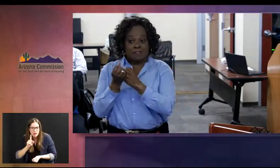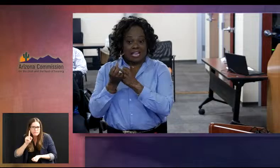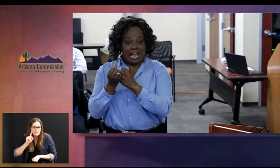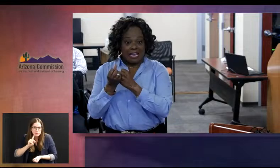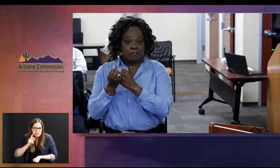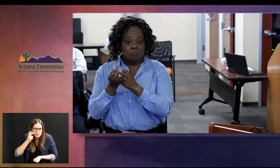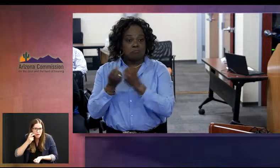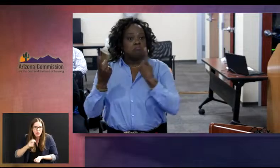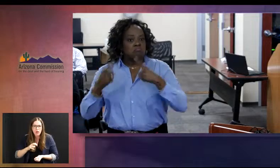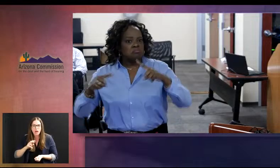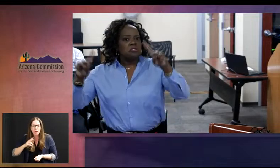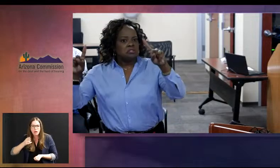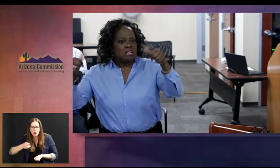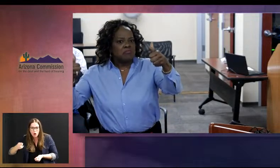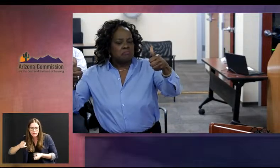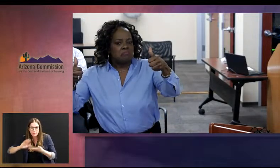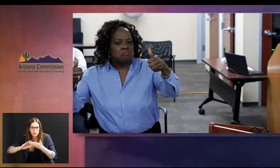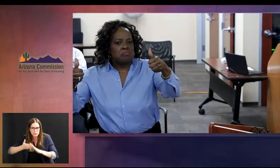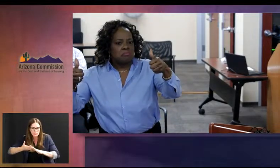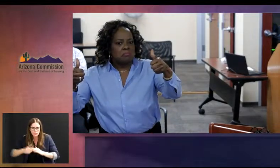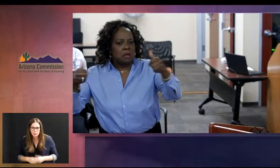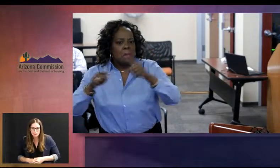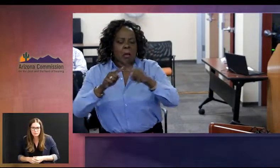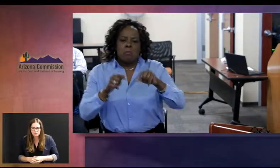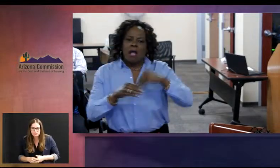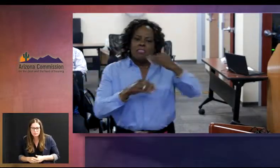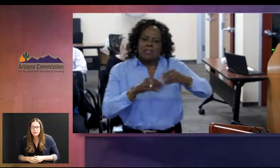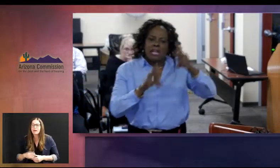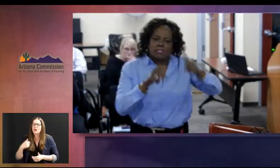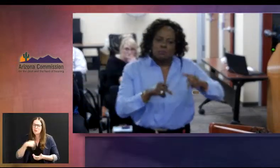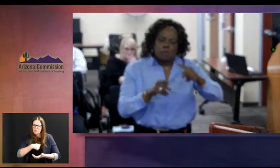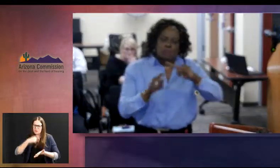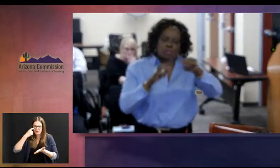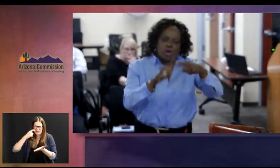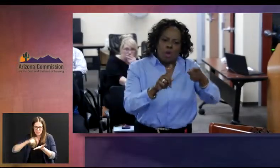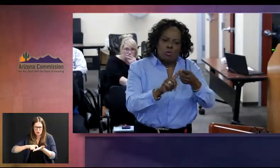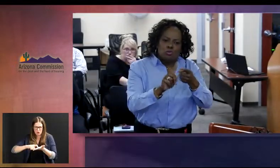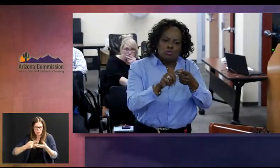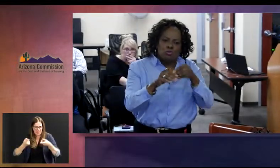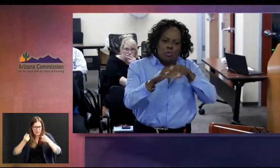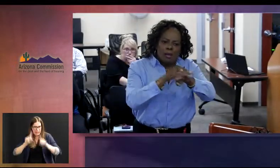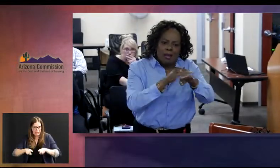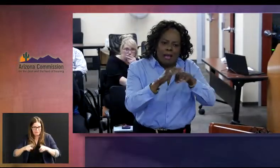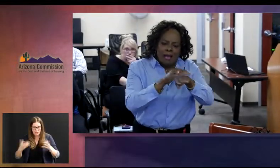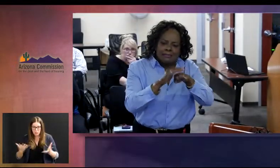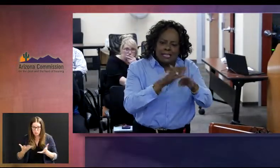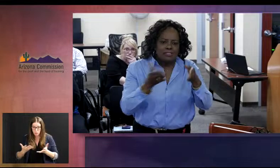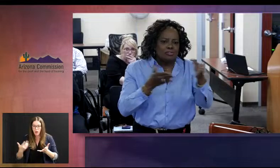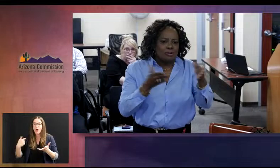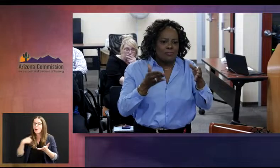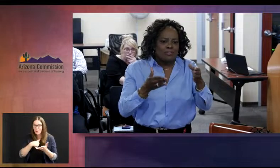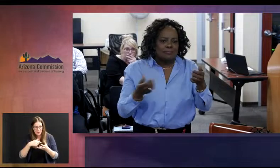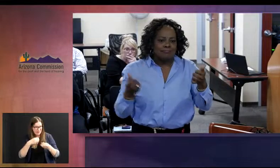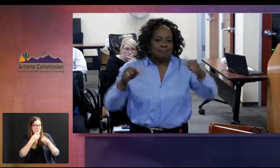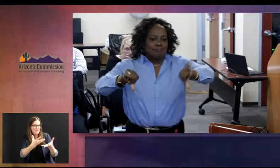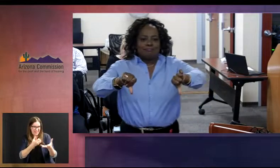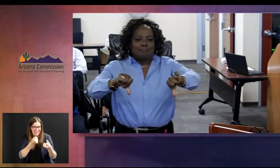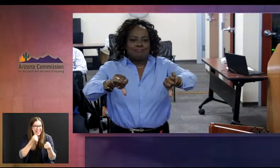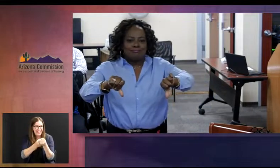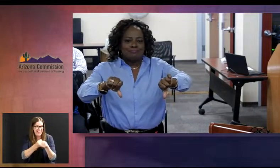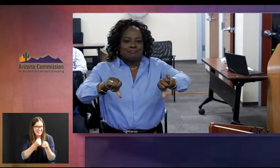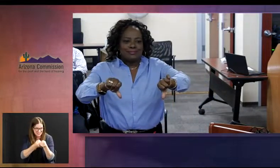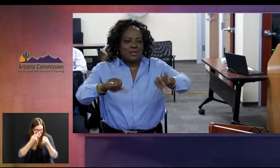What often happens is we advocate and we find success there, but then the next individual who tries